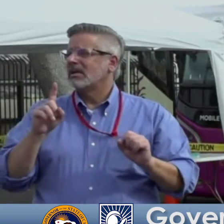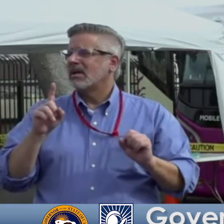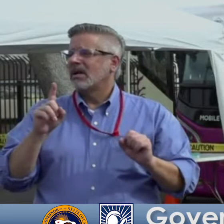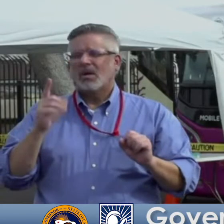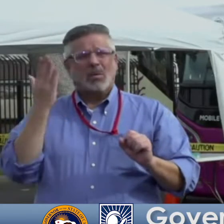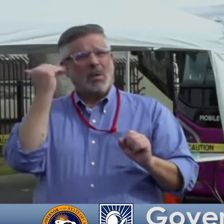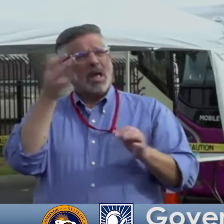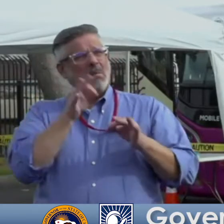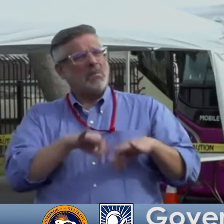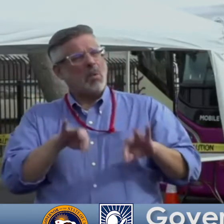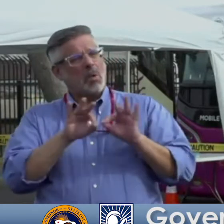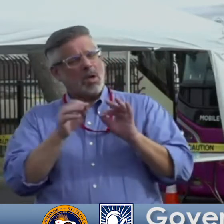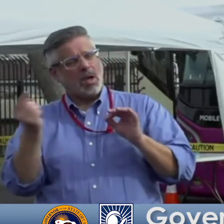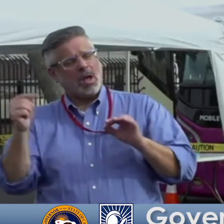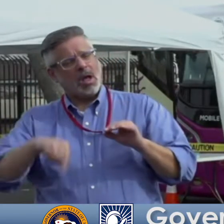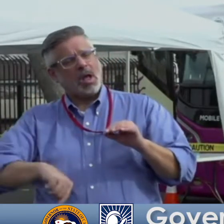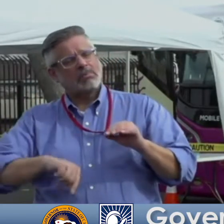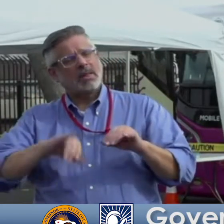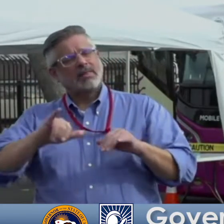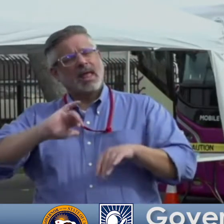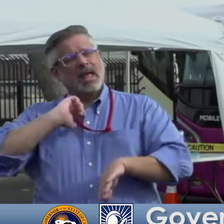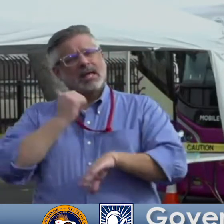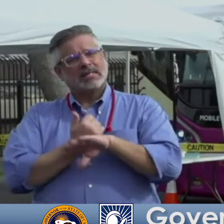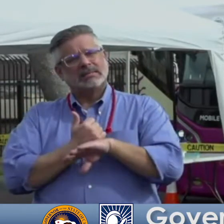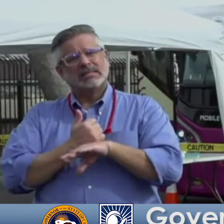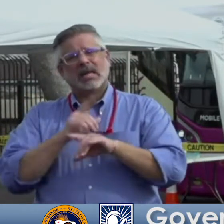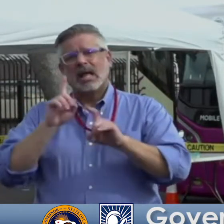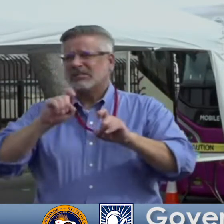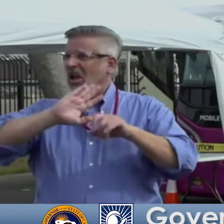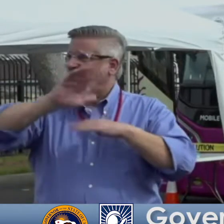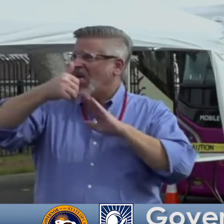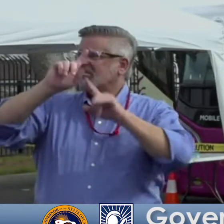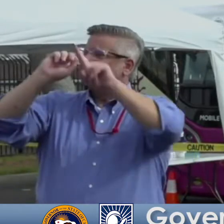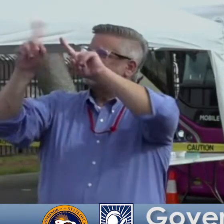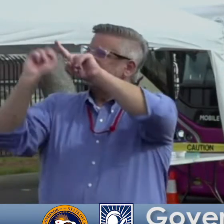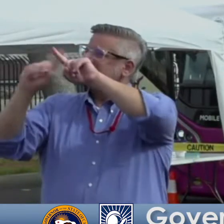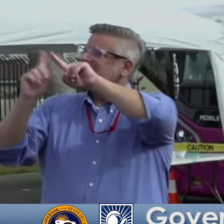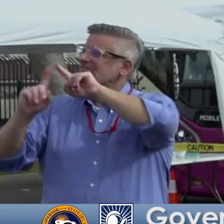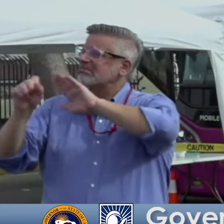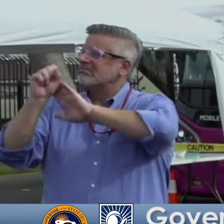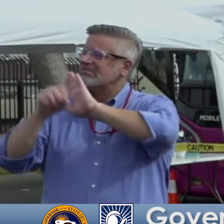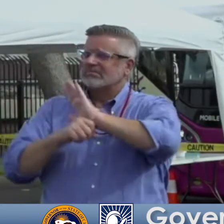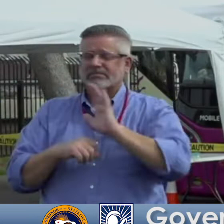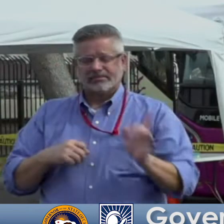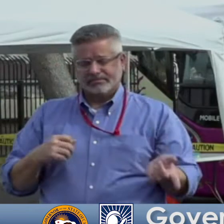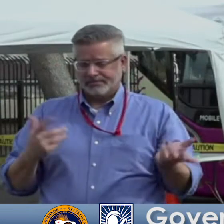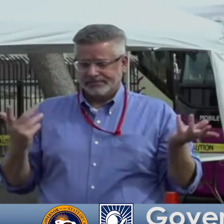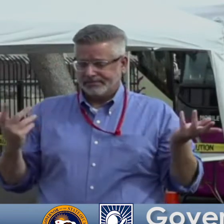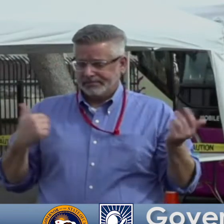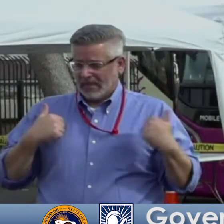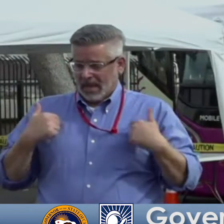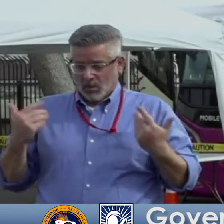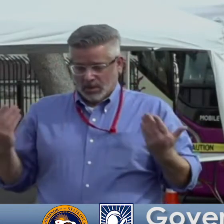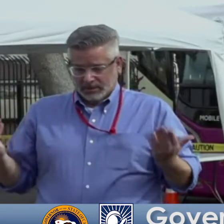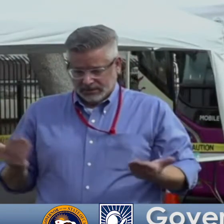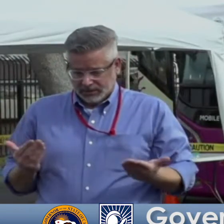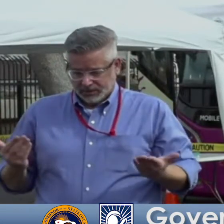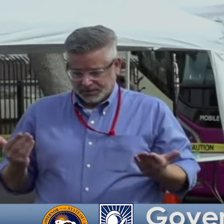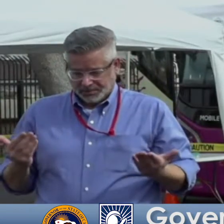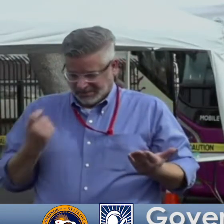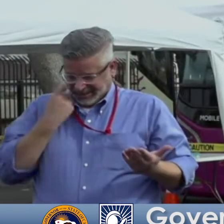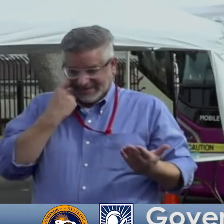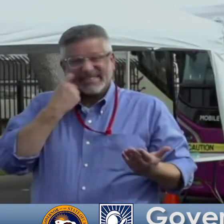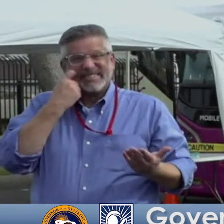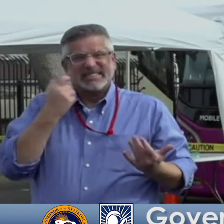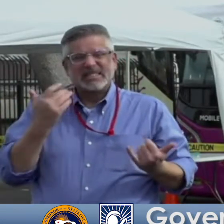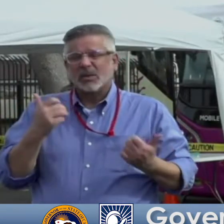why was it important for this particular test design of all the sites in the state? Because I was here not too long ago